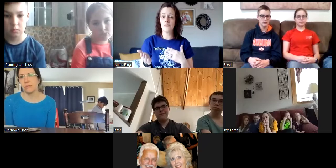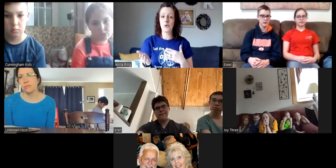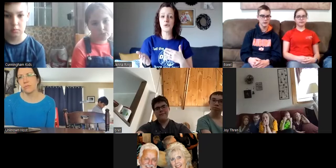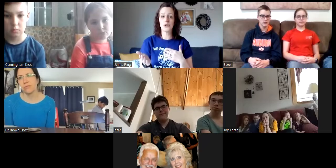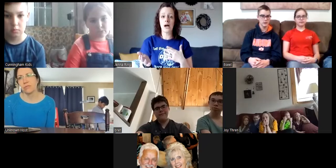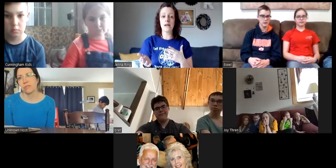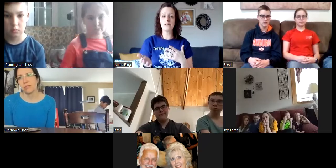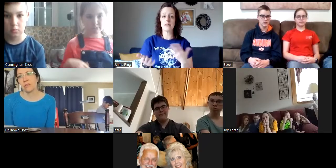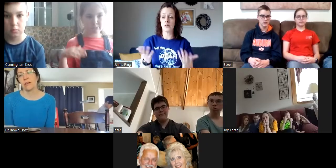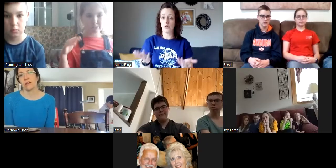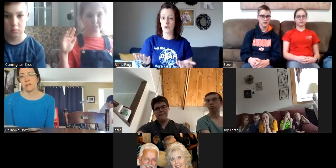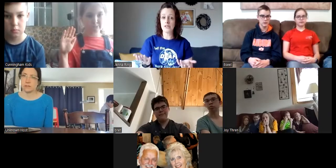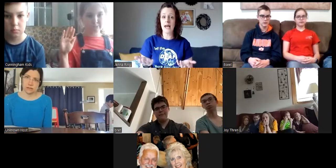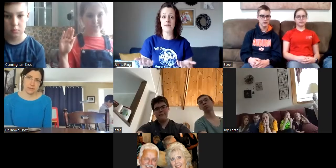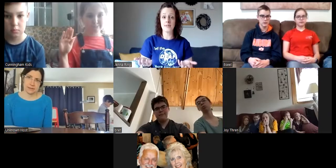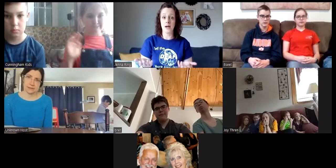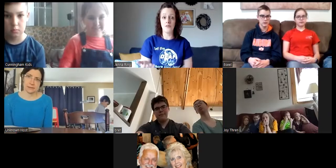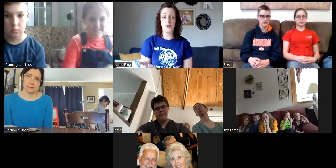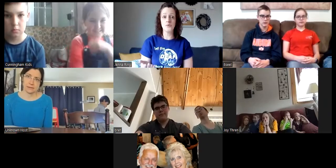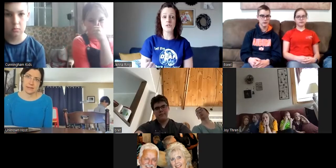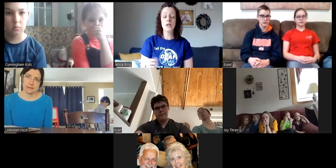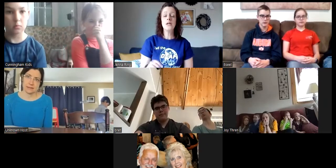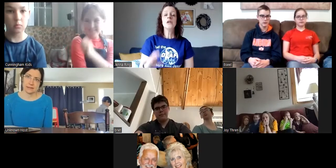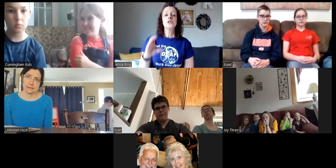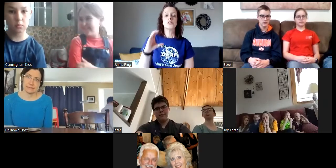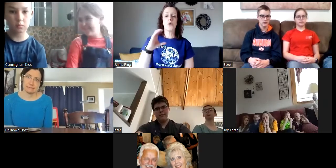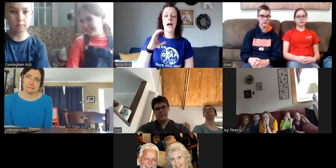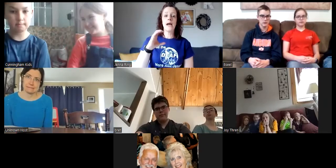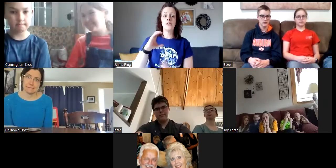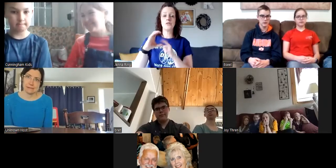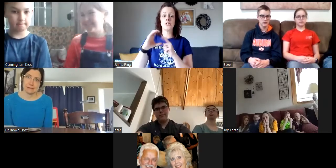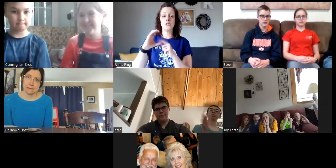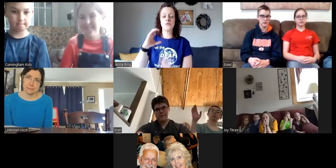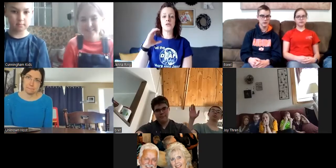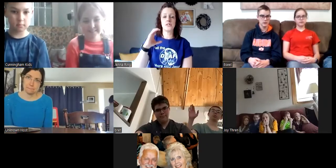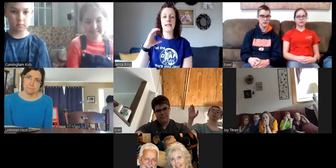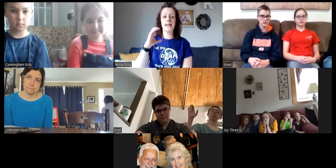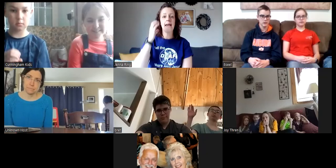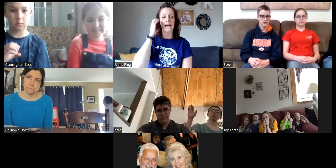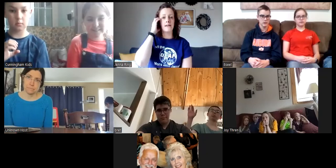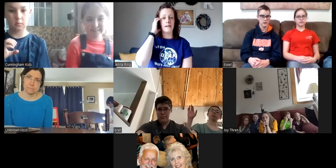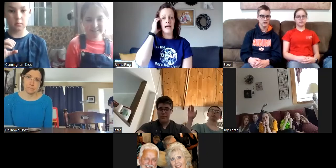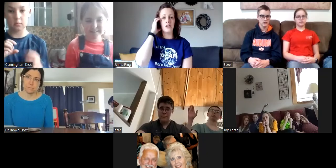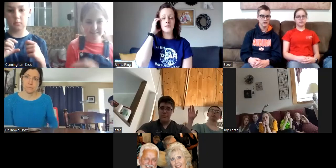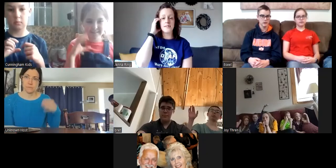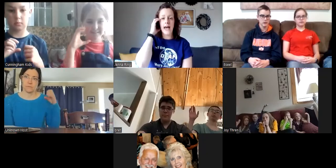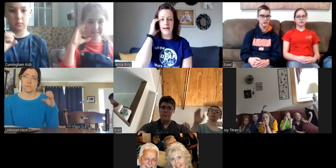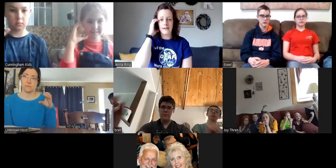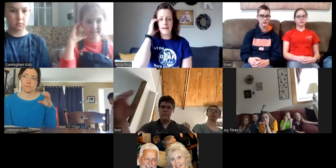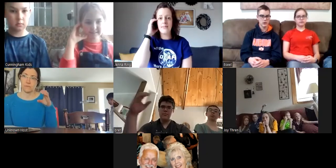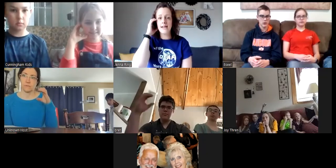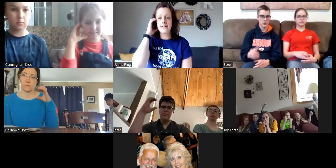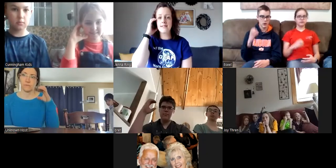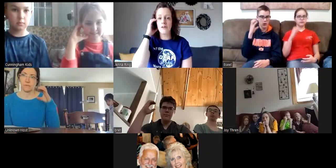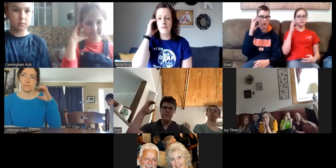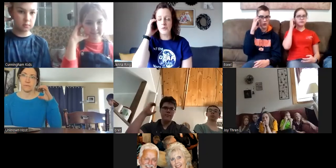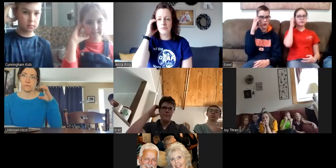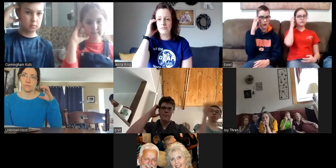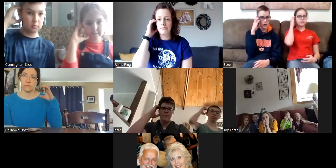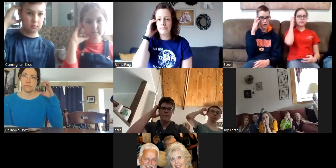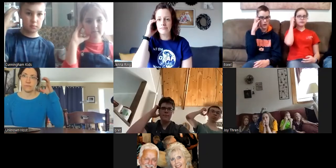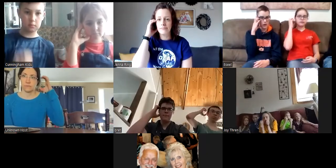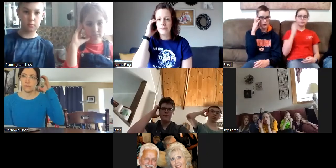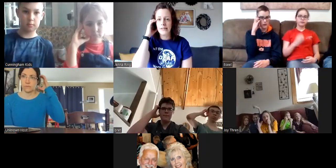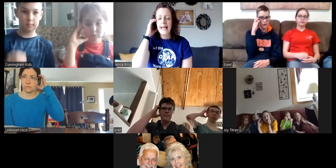guessing some of you older guys or girls have cell phones. So that you just use your C hand and use that, and that's a cell